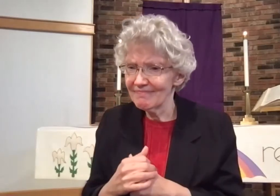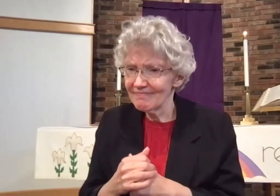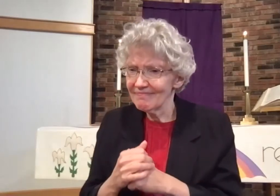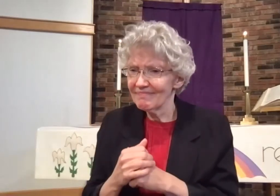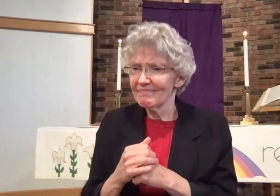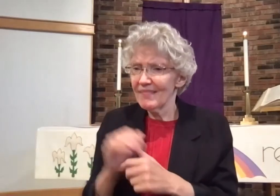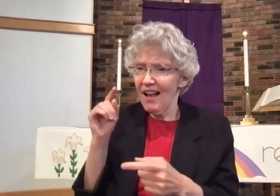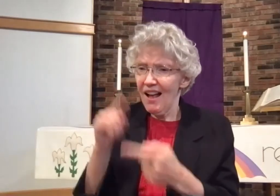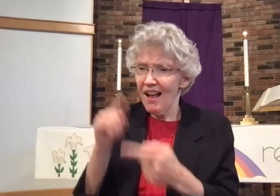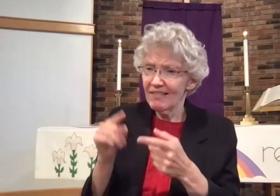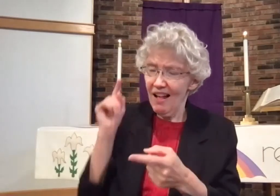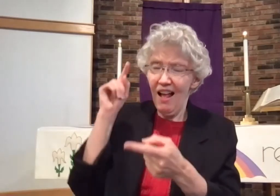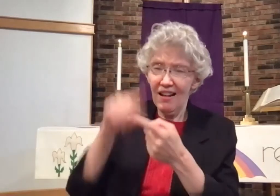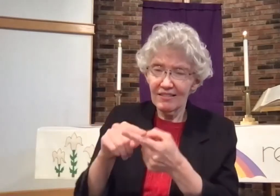it is for those of us who are white.